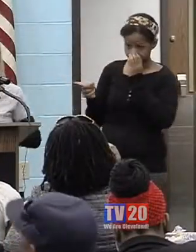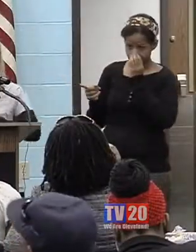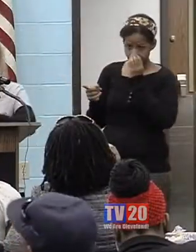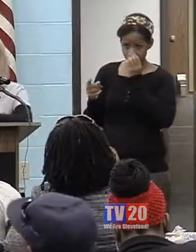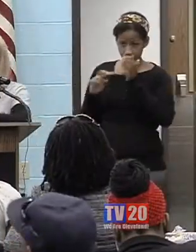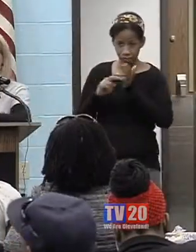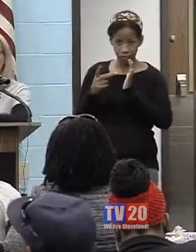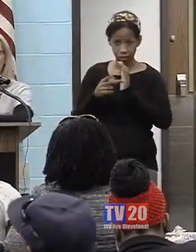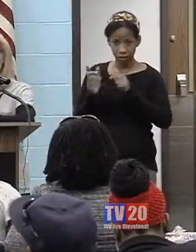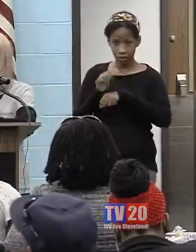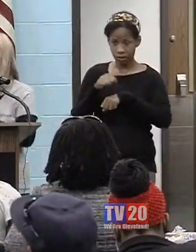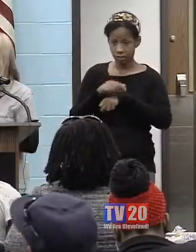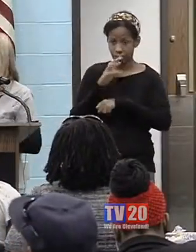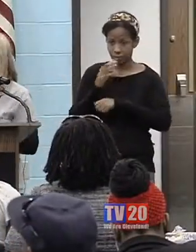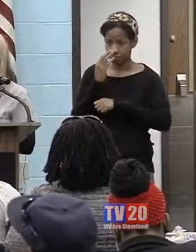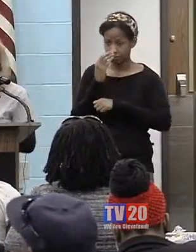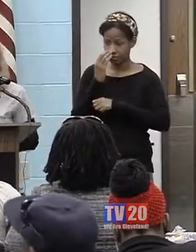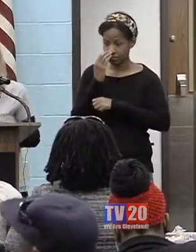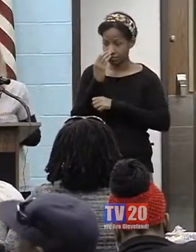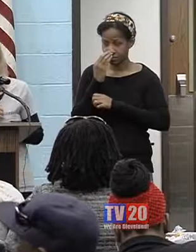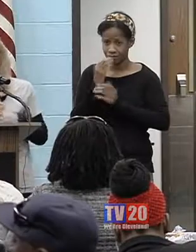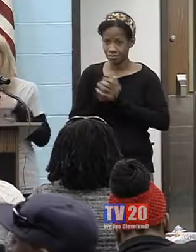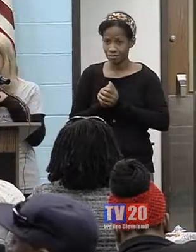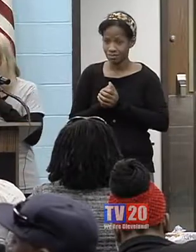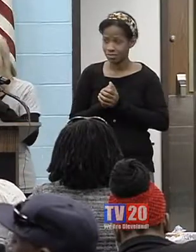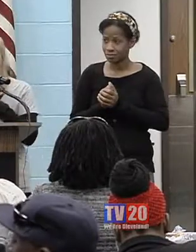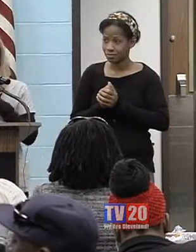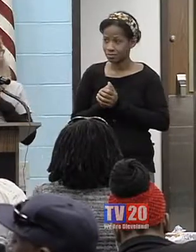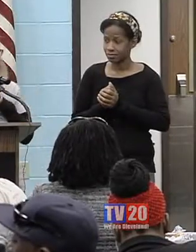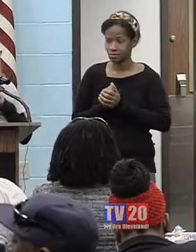Does that mean I have more time to talk?